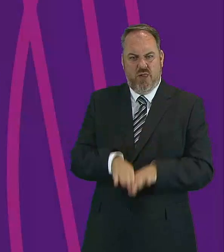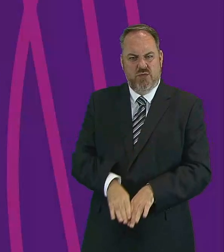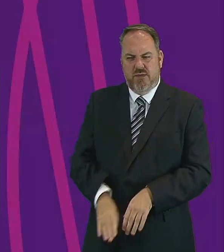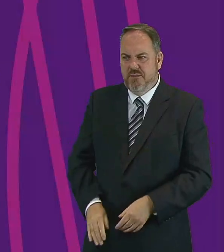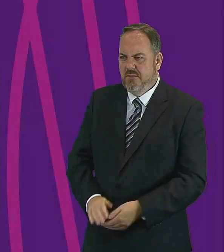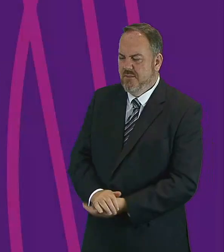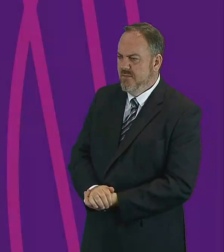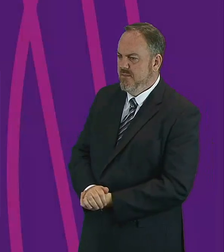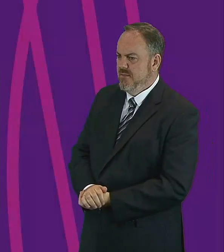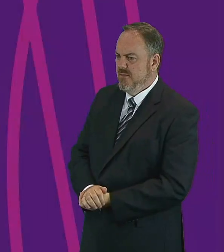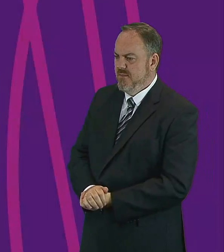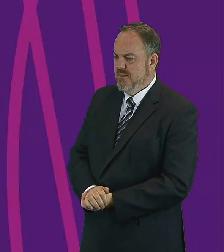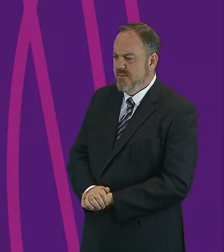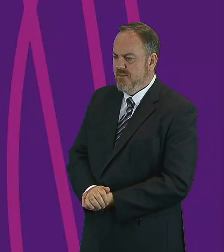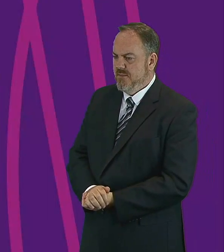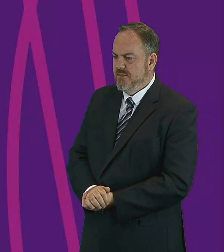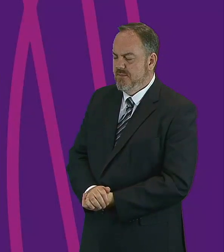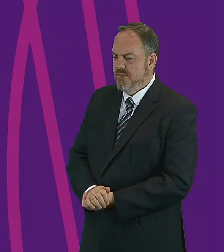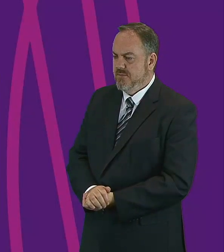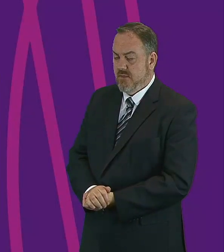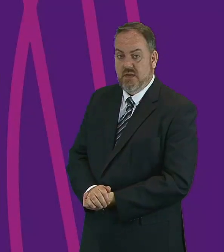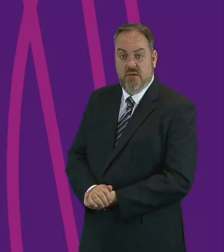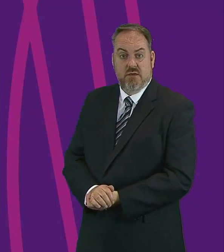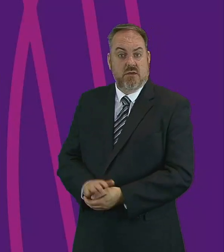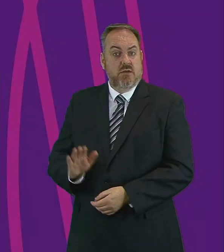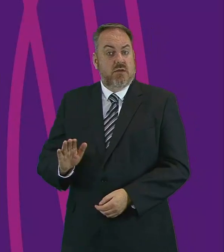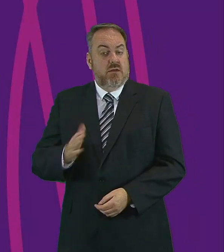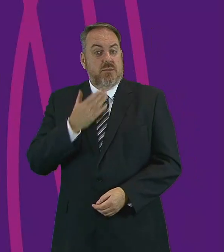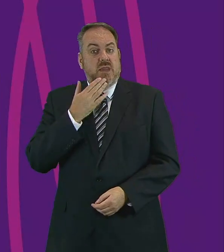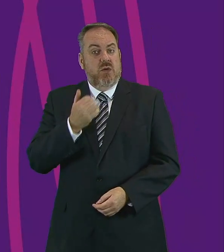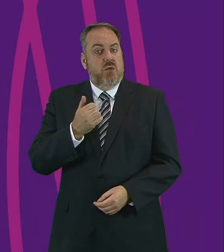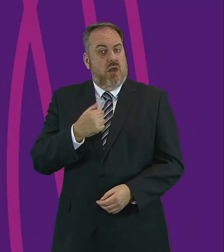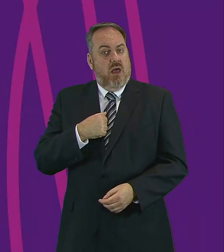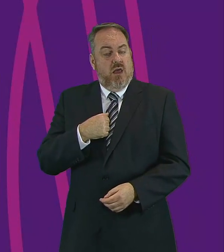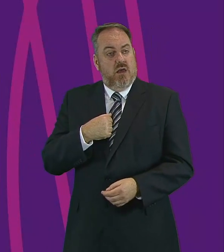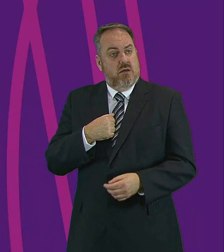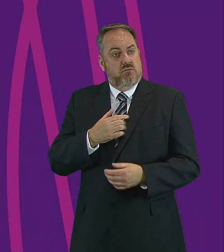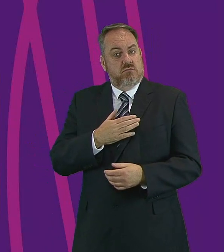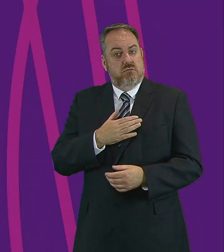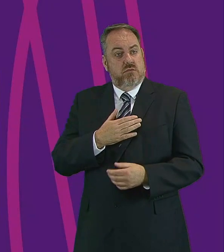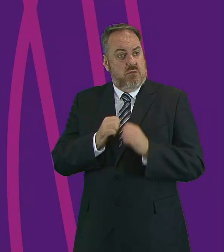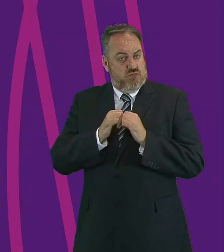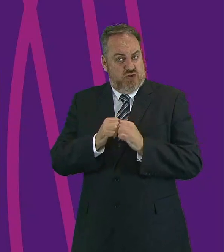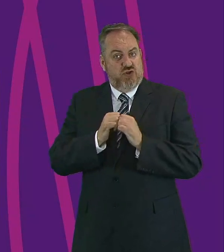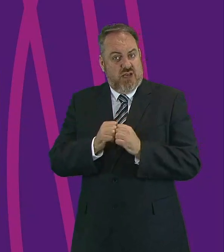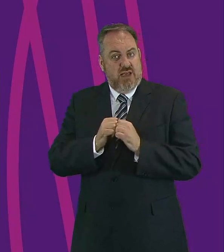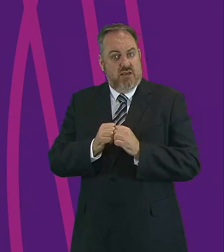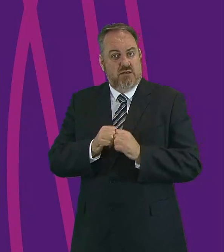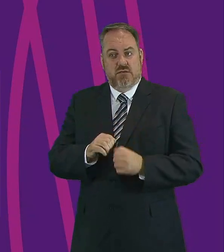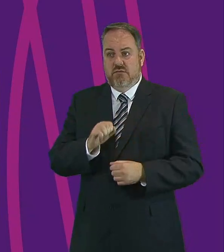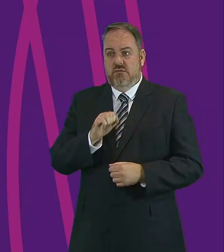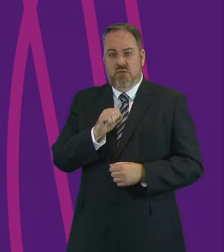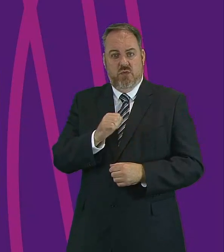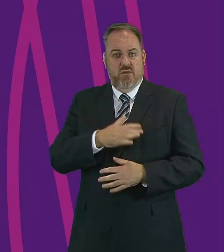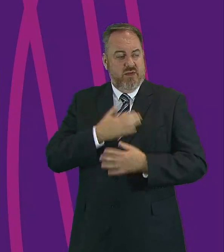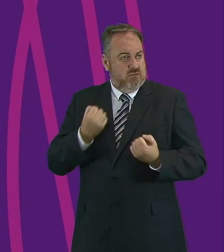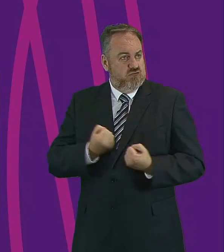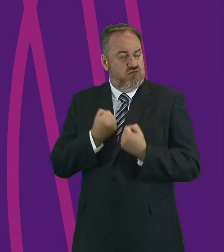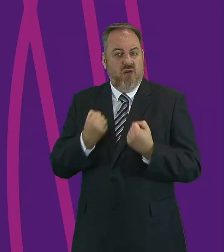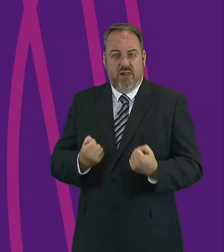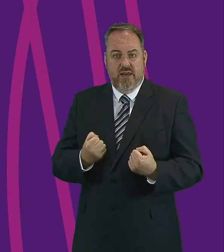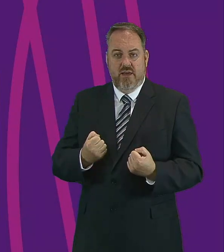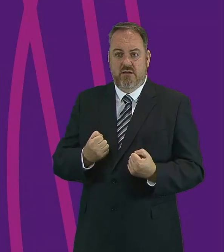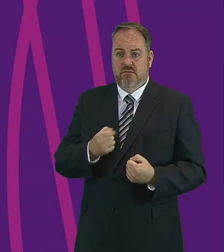Minister. I've got a huge amount of sympathy for the sentiment behind that question. As Anas Sarwar will know,